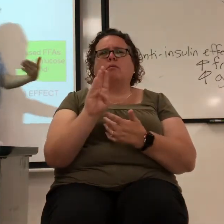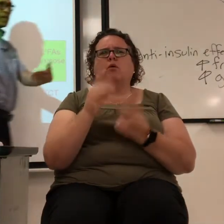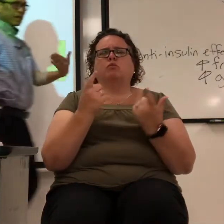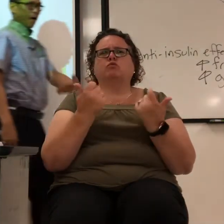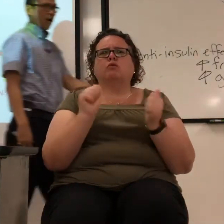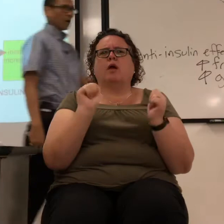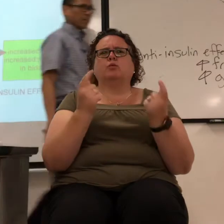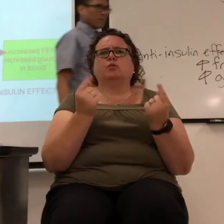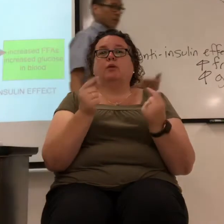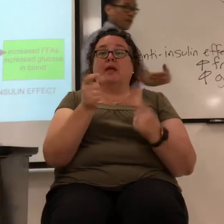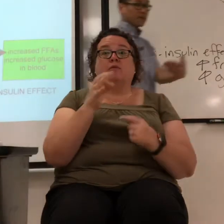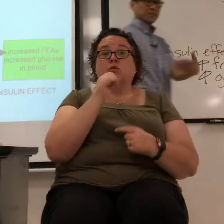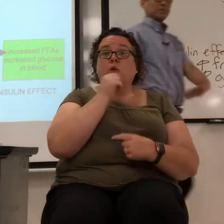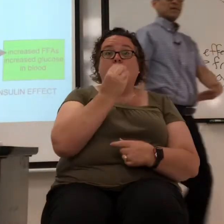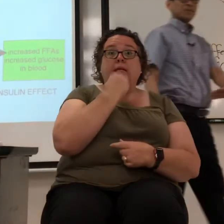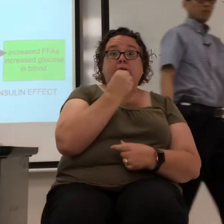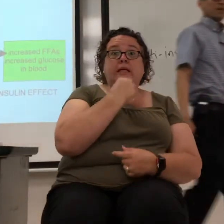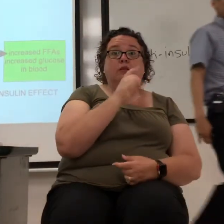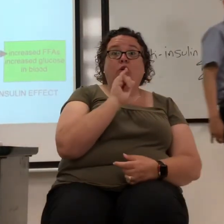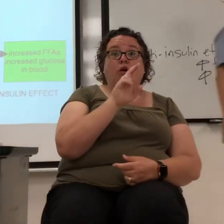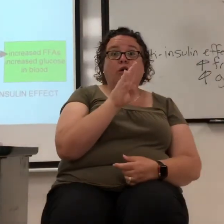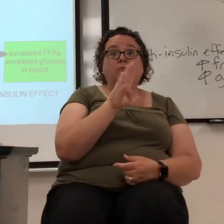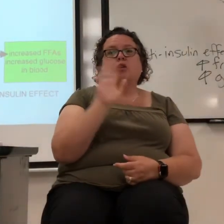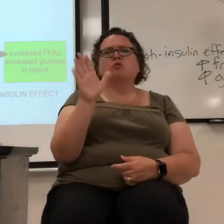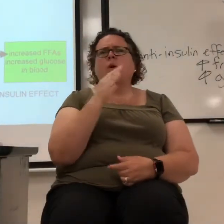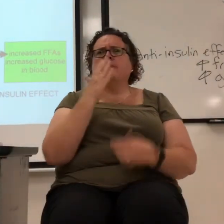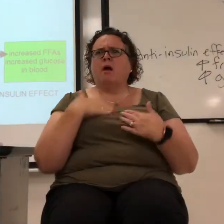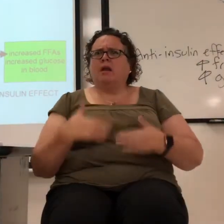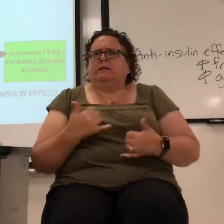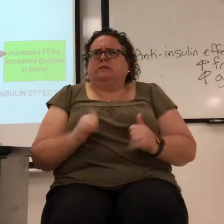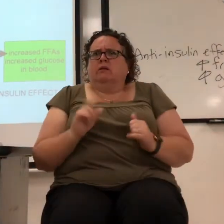If you don't eat carb, well, your body still needs it. Where are you going to get it from?